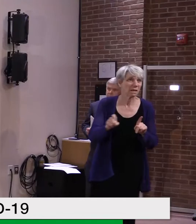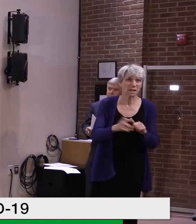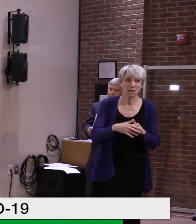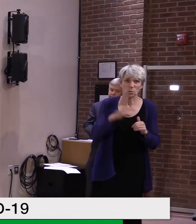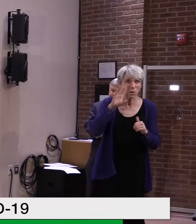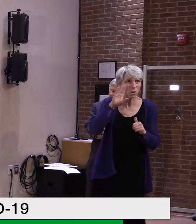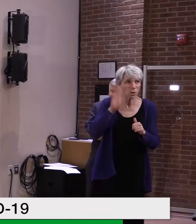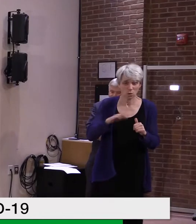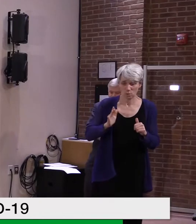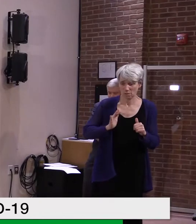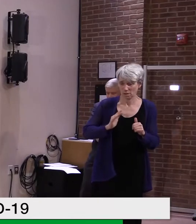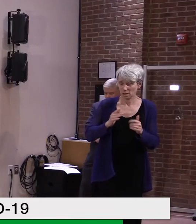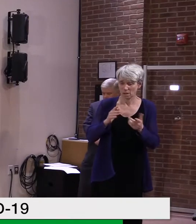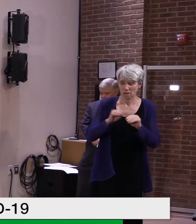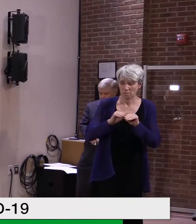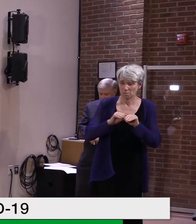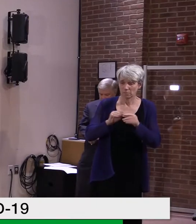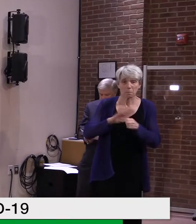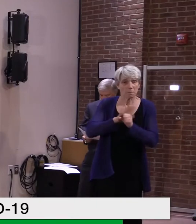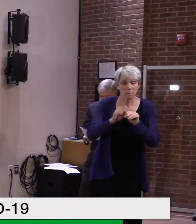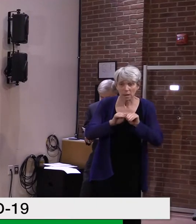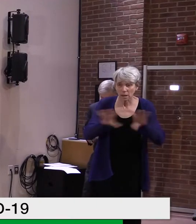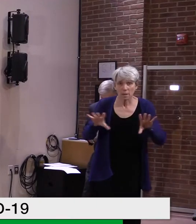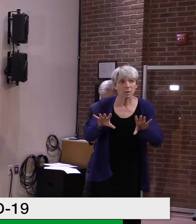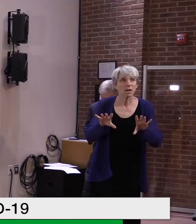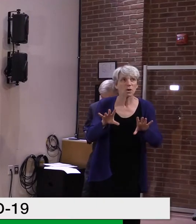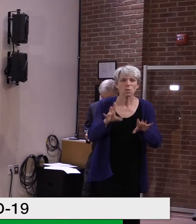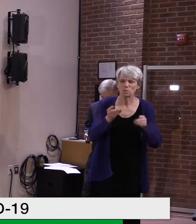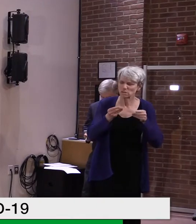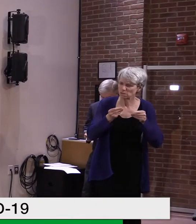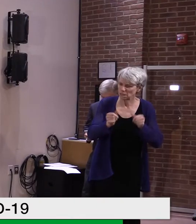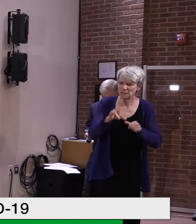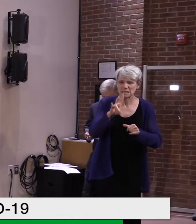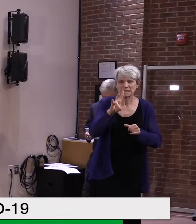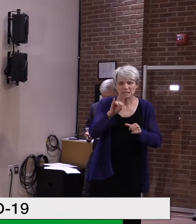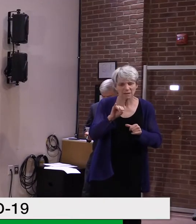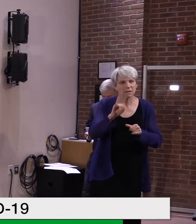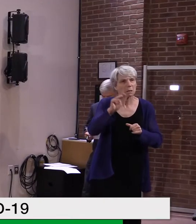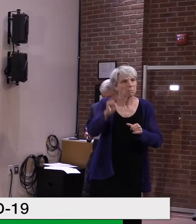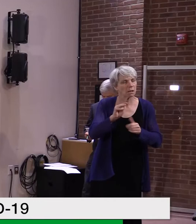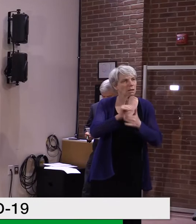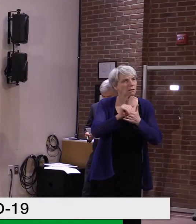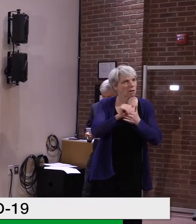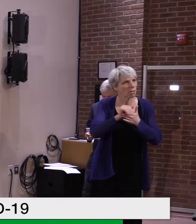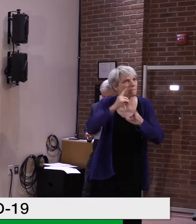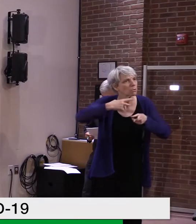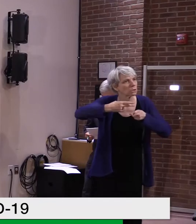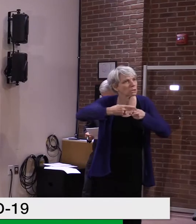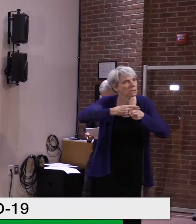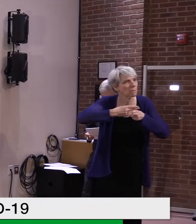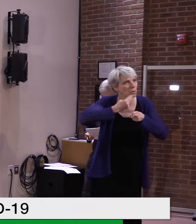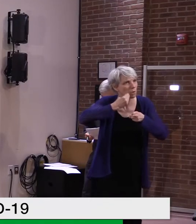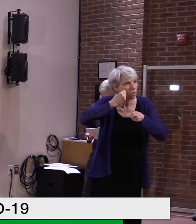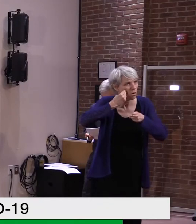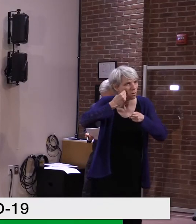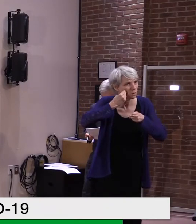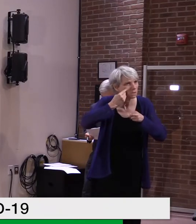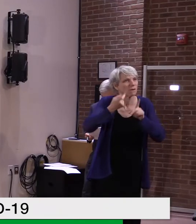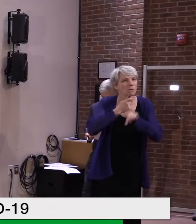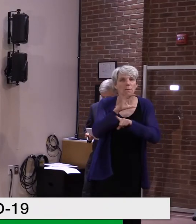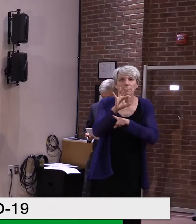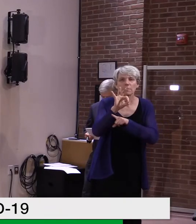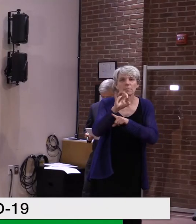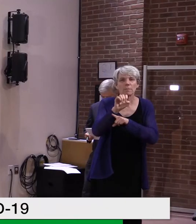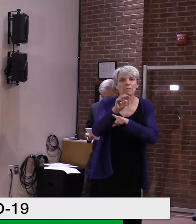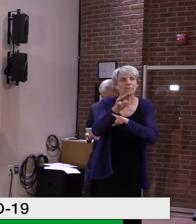FEMA dollars around $70 million for temporary housing. And the answer from our perspective is trying